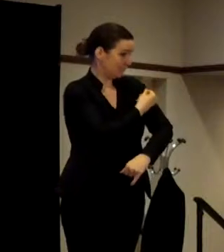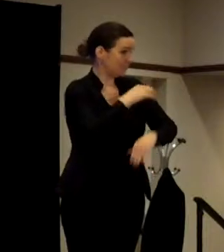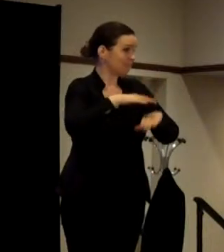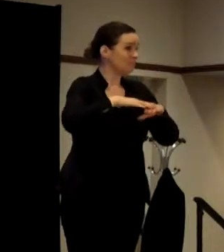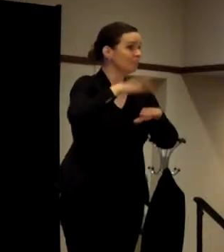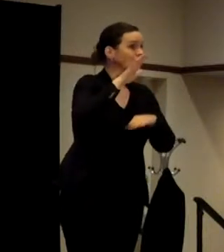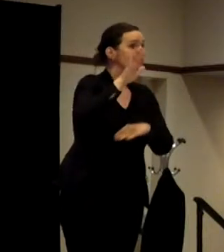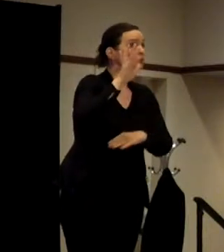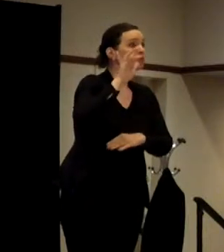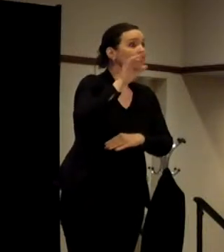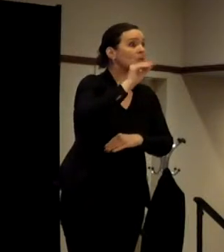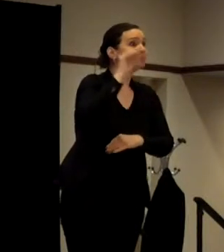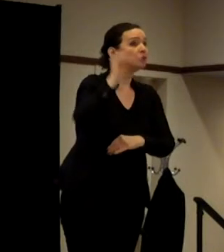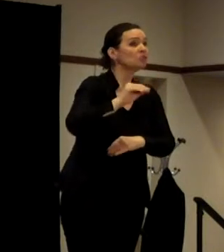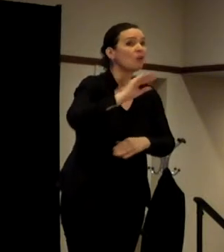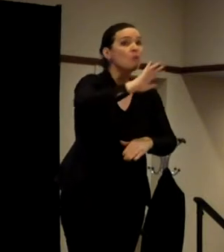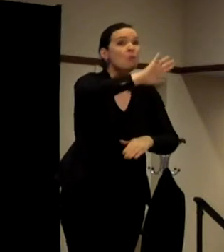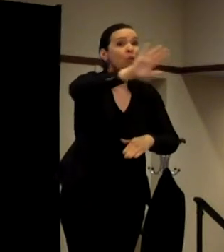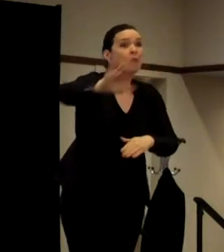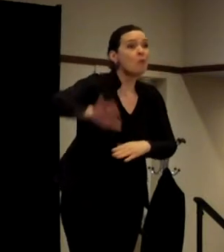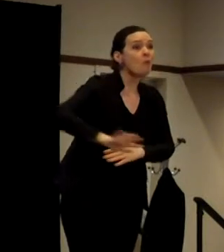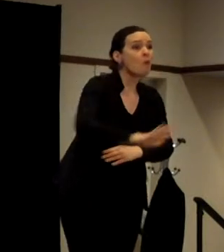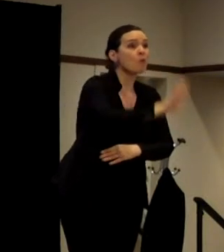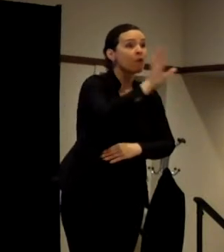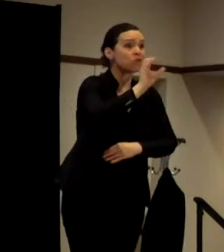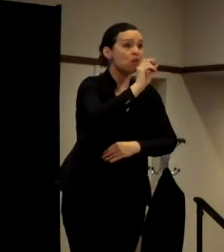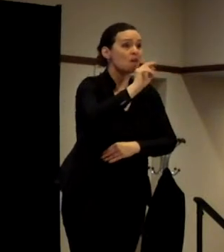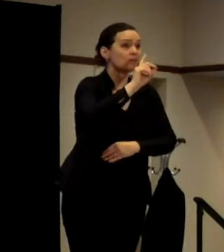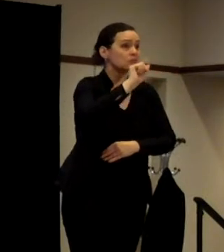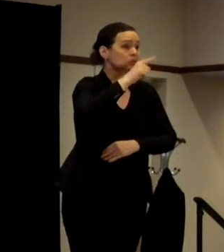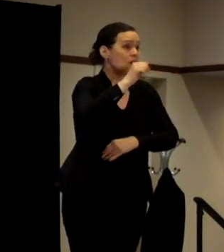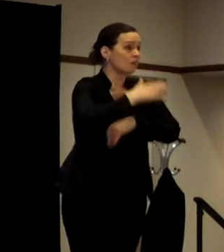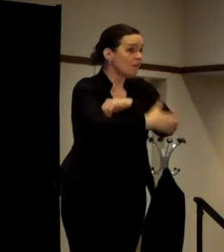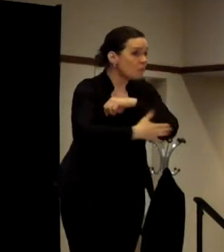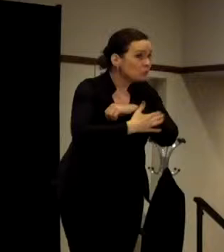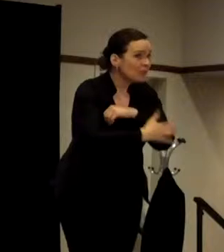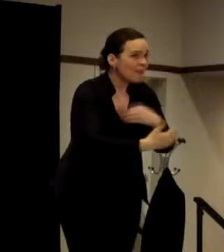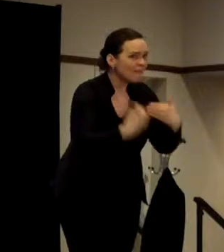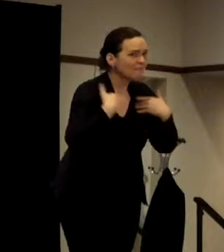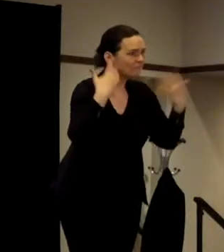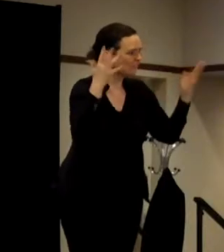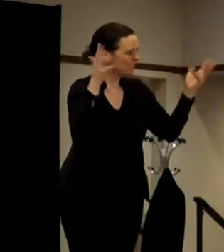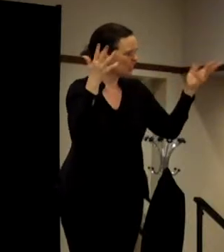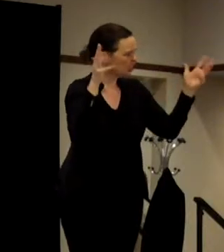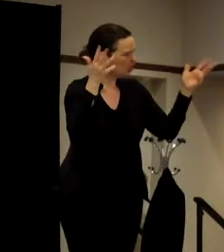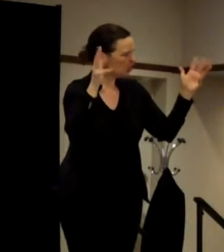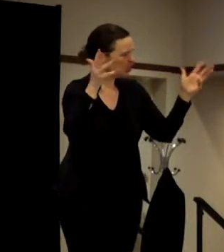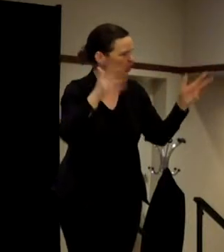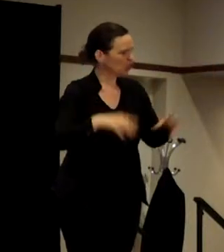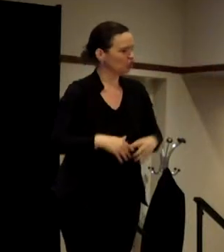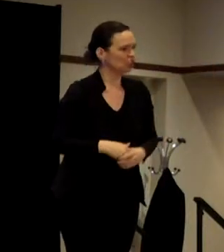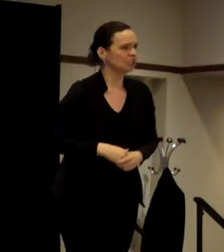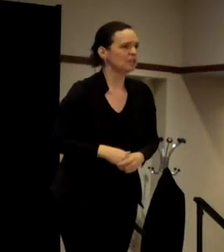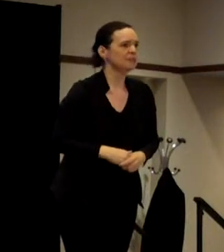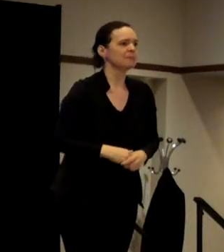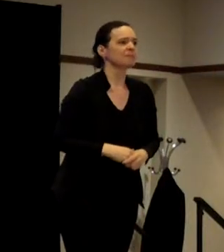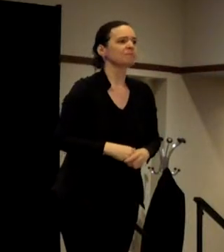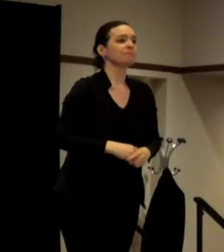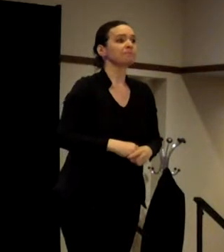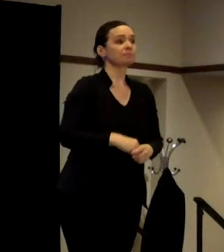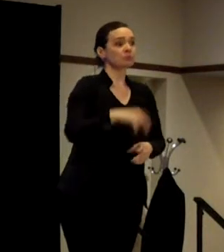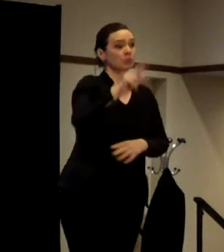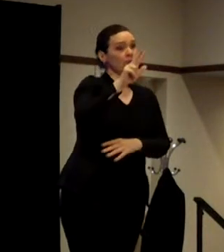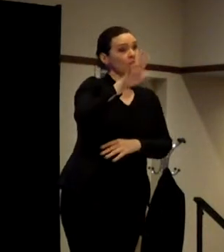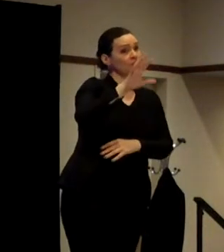We're over 31% of our adult population going into today. And again, out of our